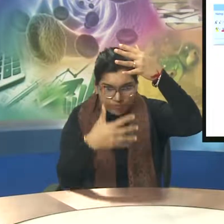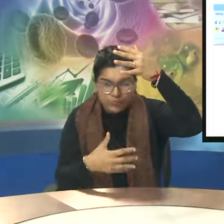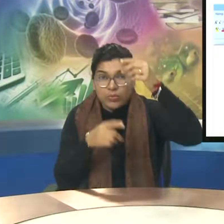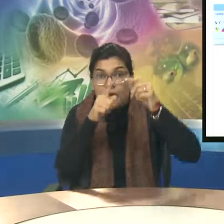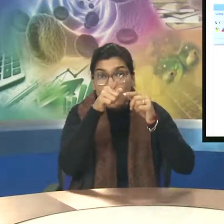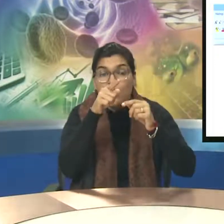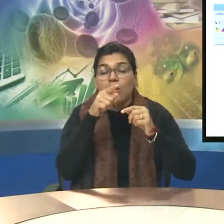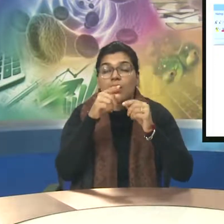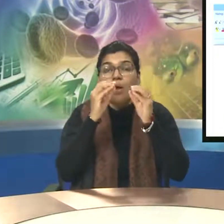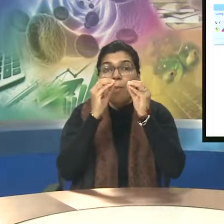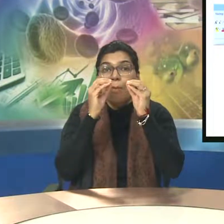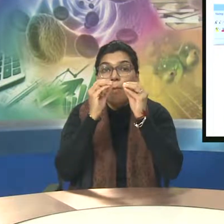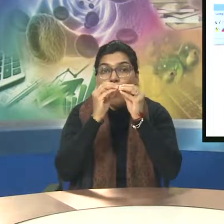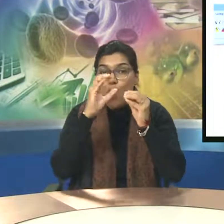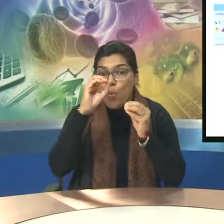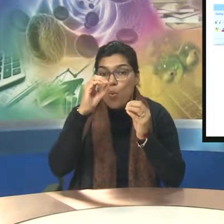out of your